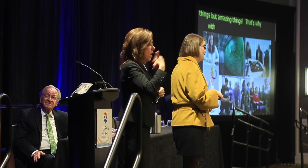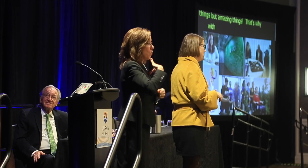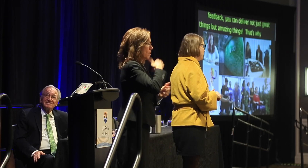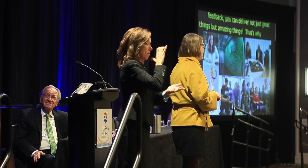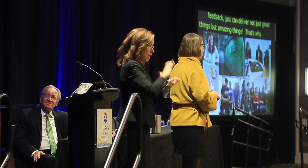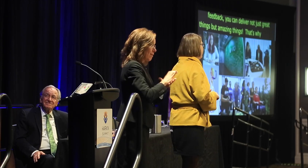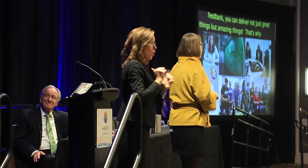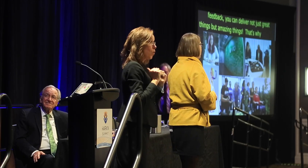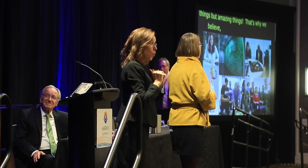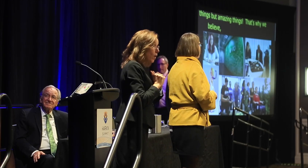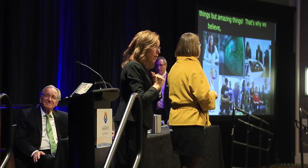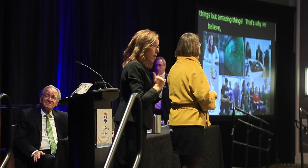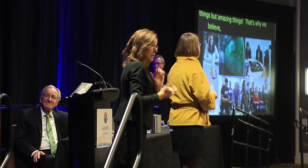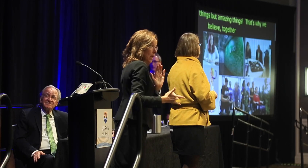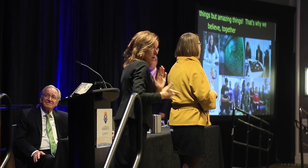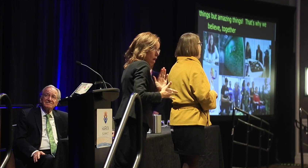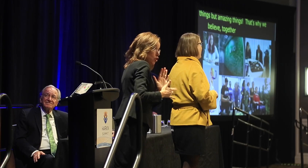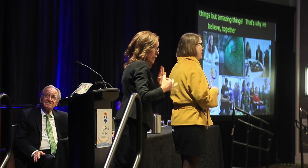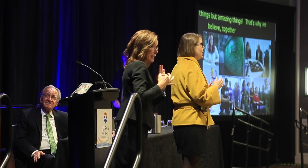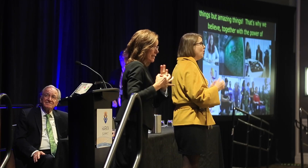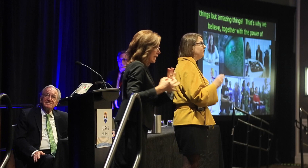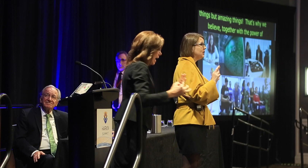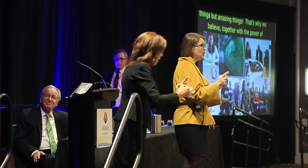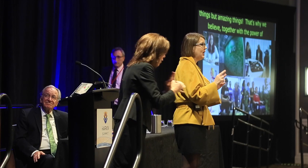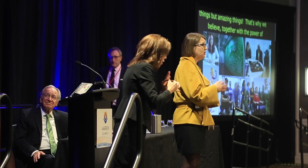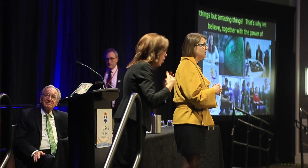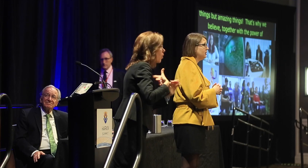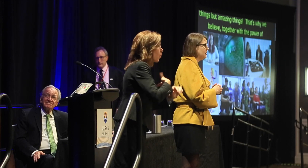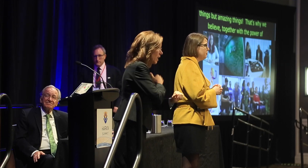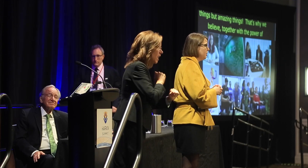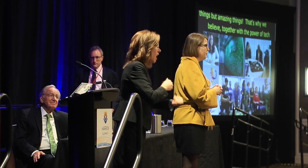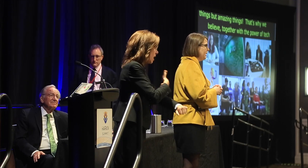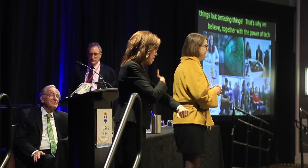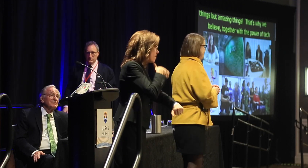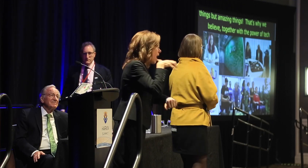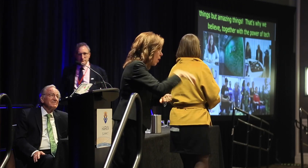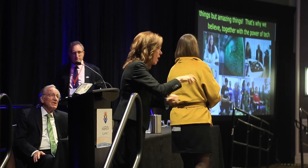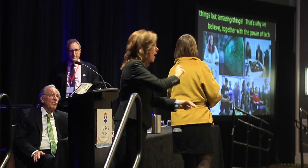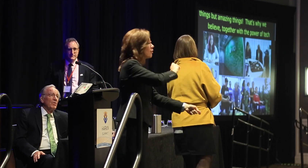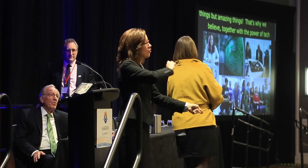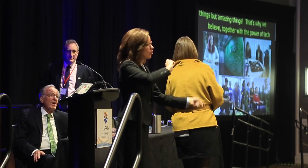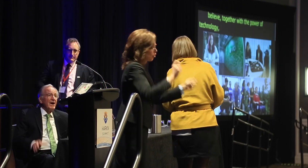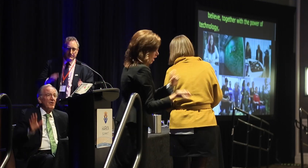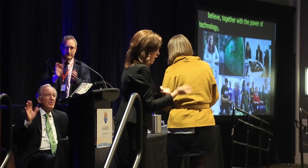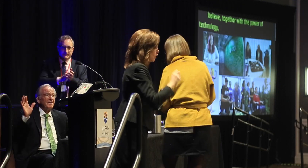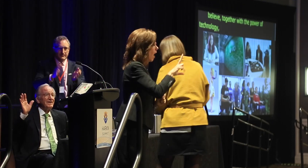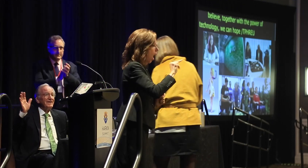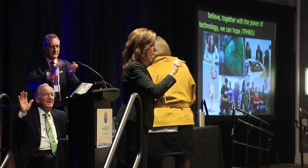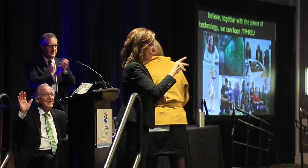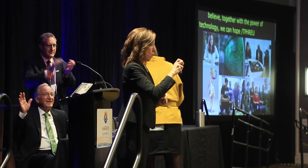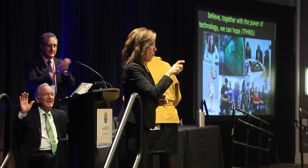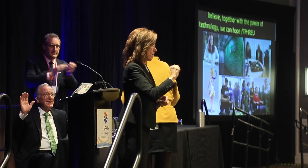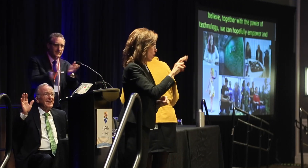power of technology, we can empower and hopefully change an unemployment rate. Thank you.